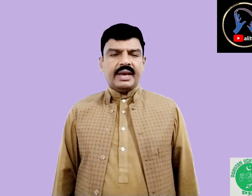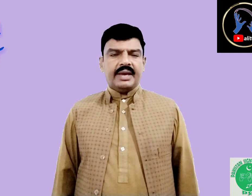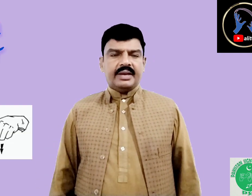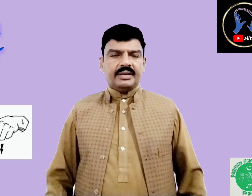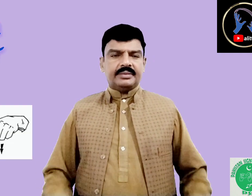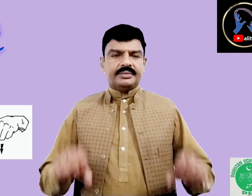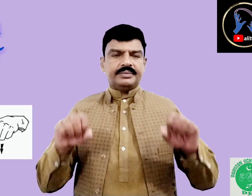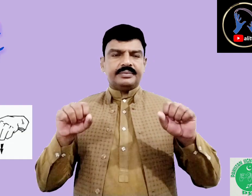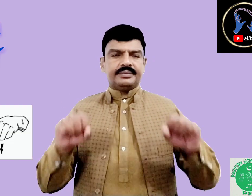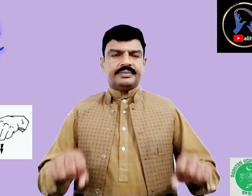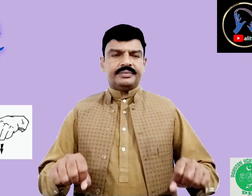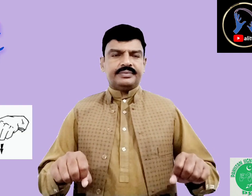can